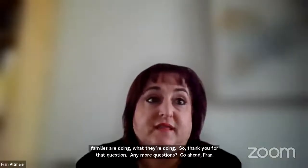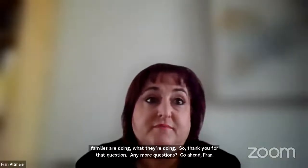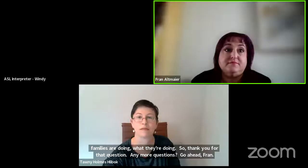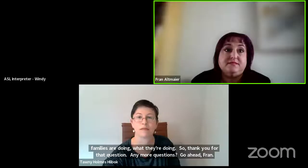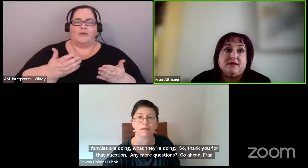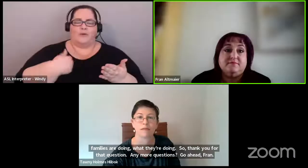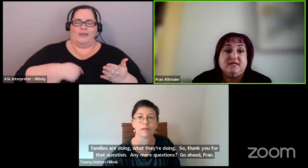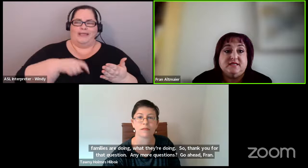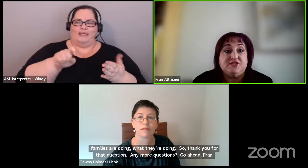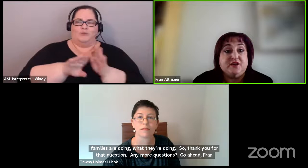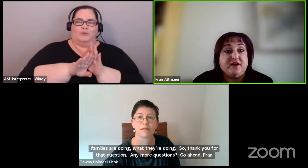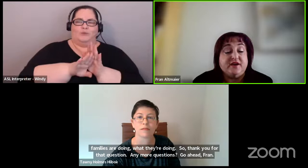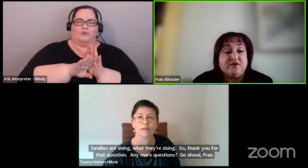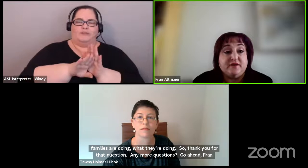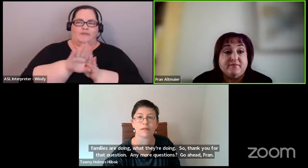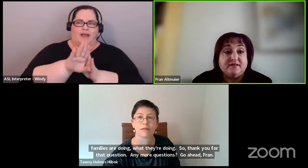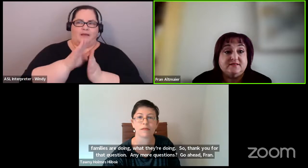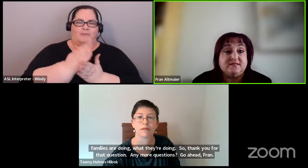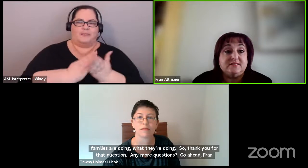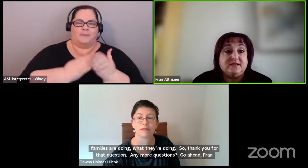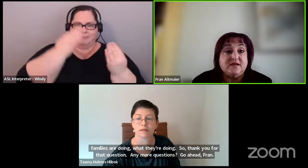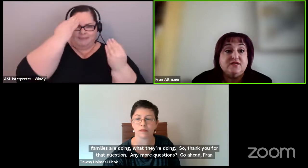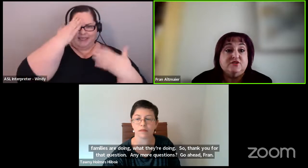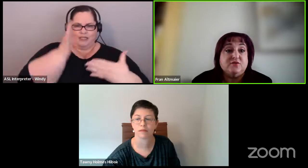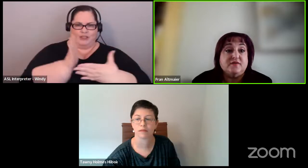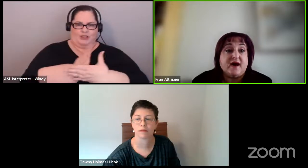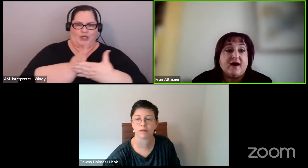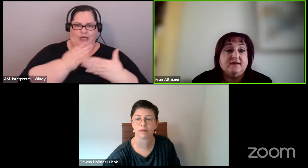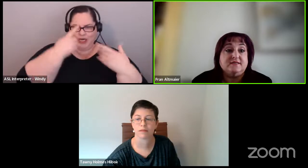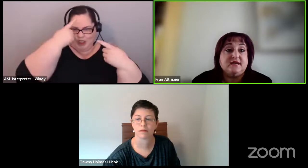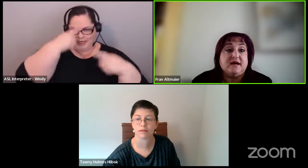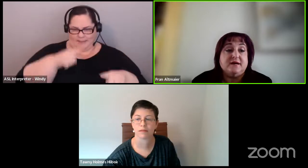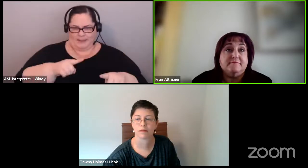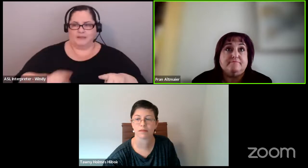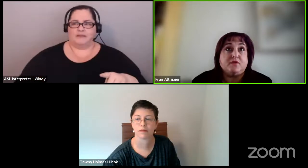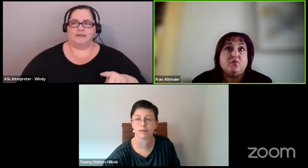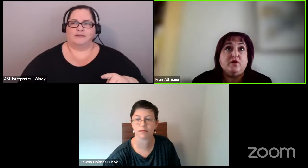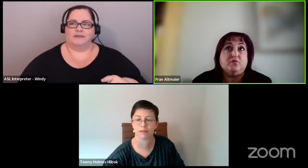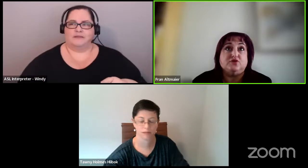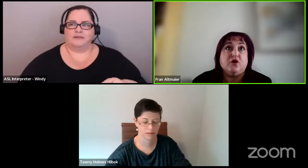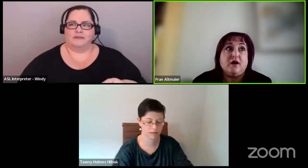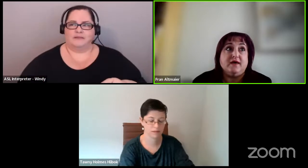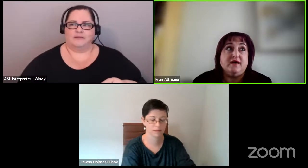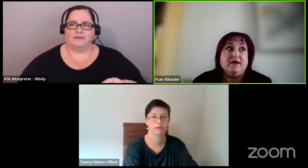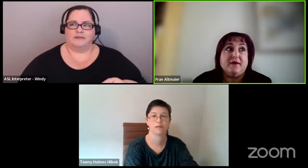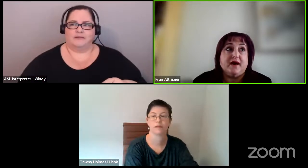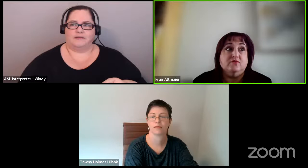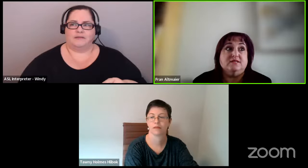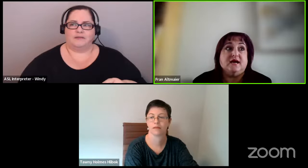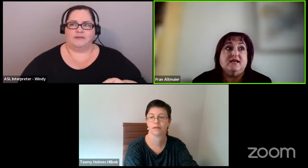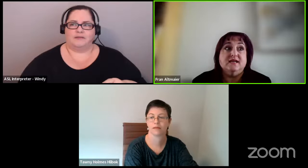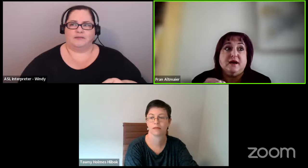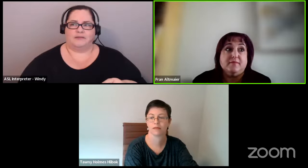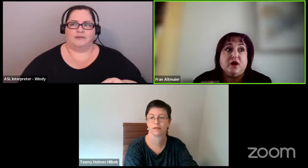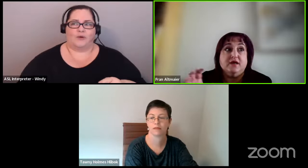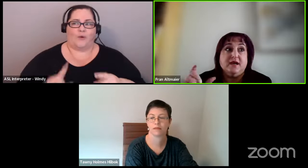to develop some data sharing agreements so that when we're talking